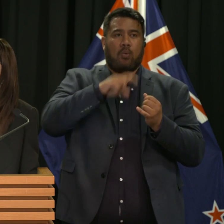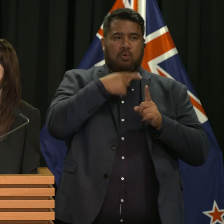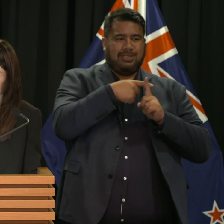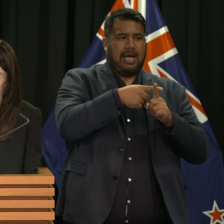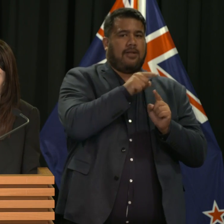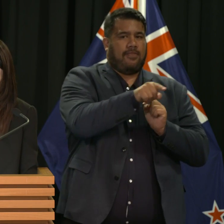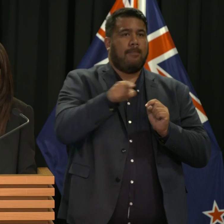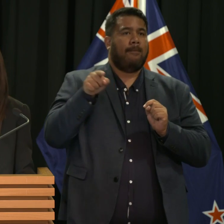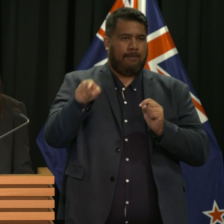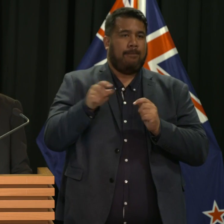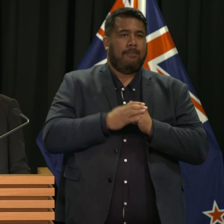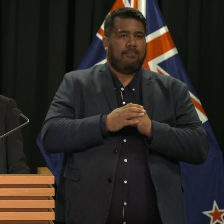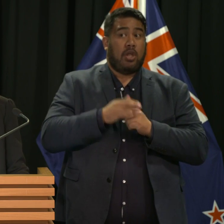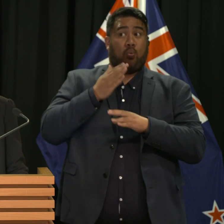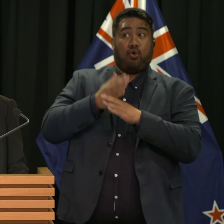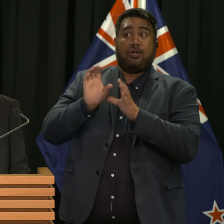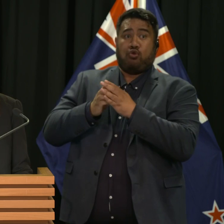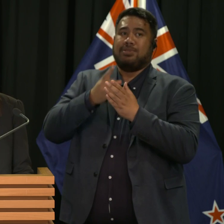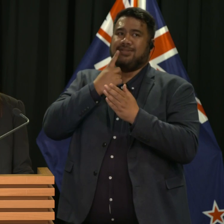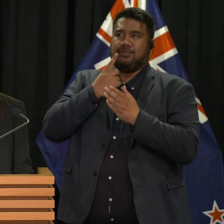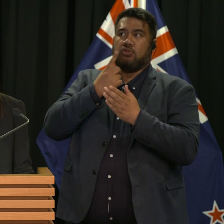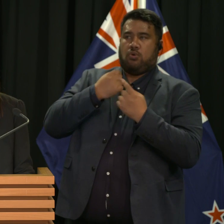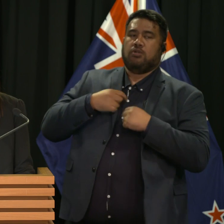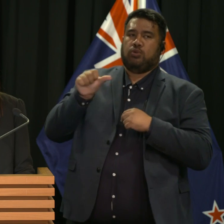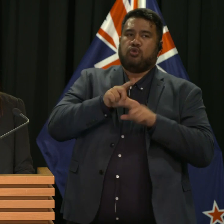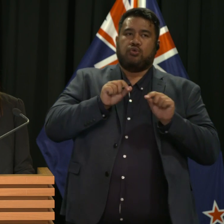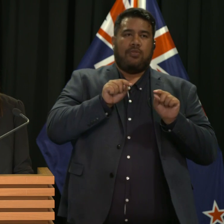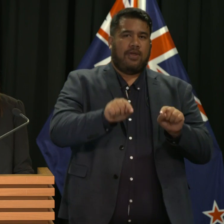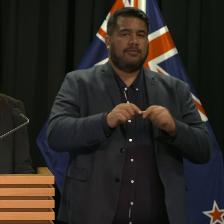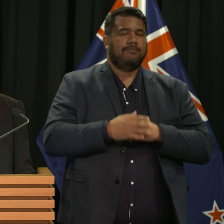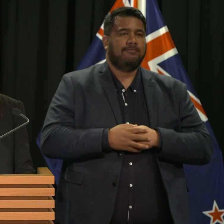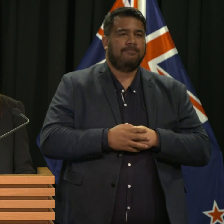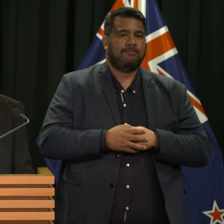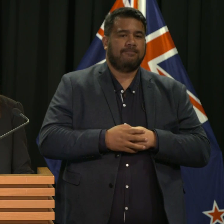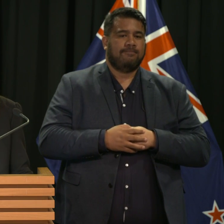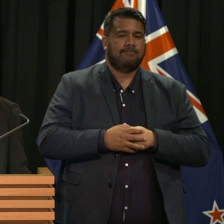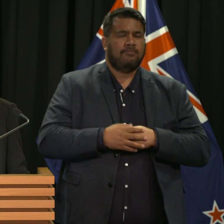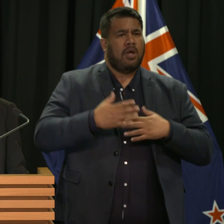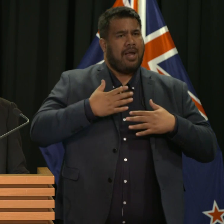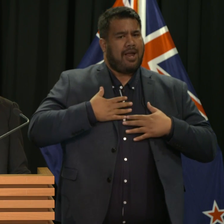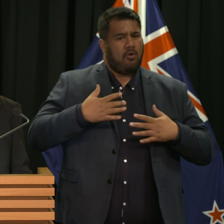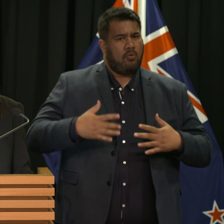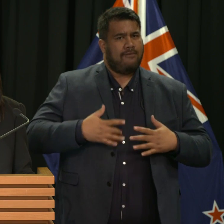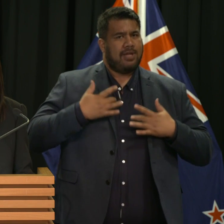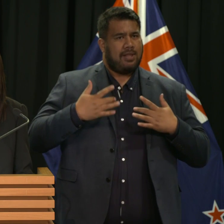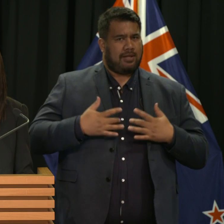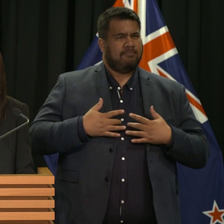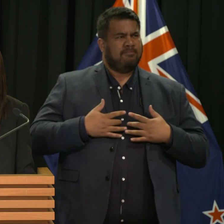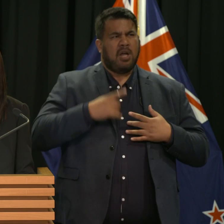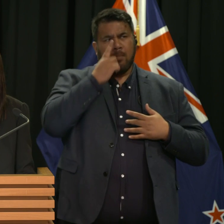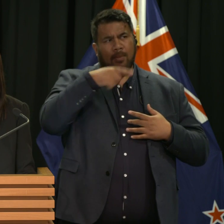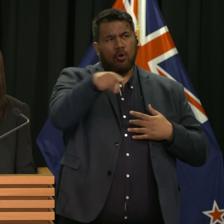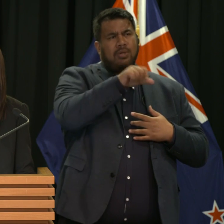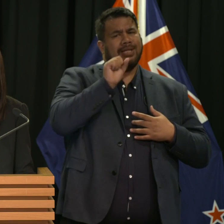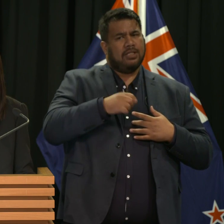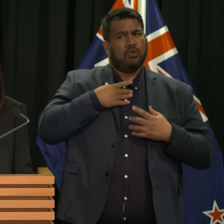was included in the tax working group's report. It is our view that there is broad support for more targeted measures that seek